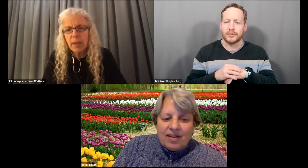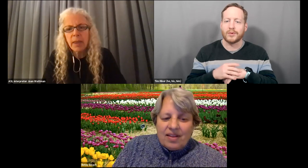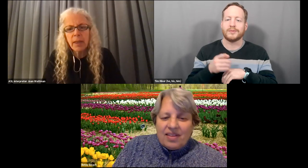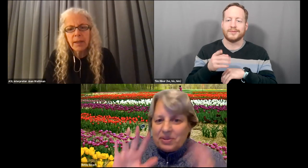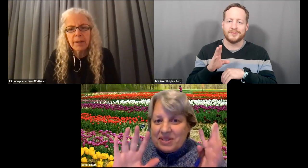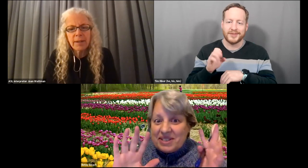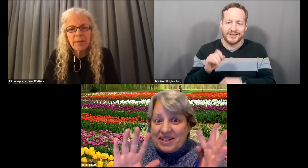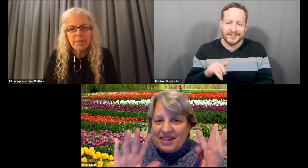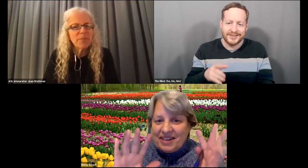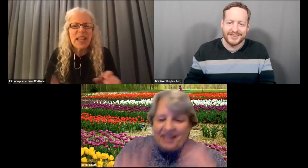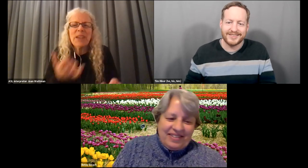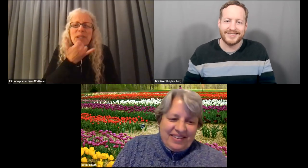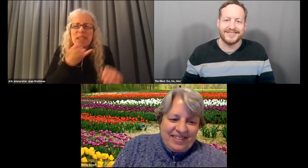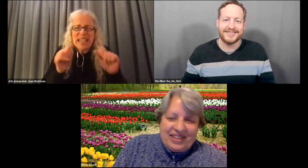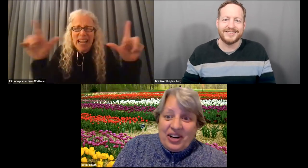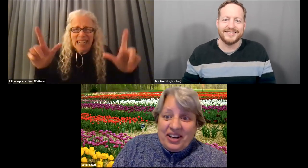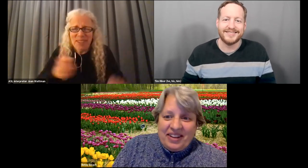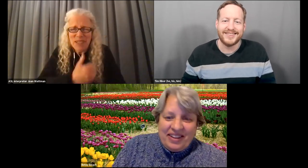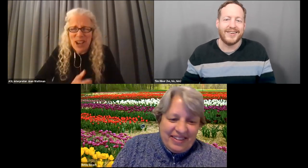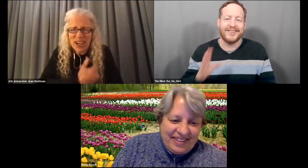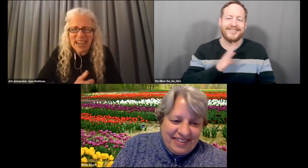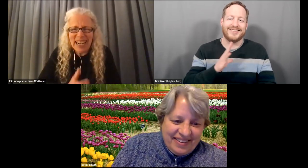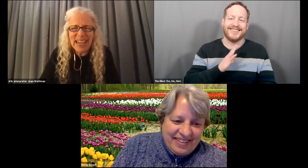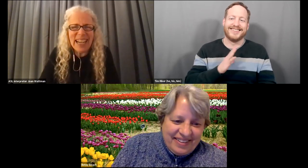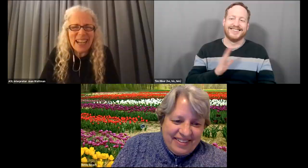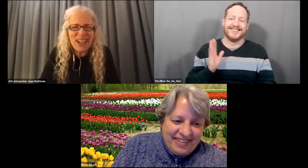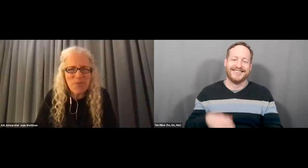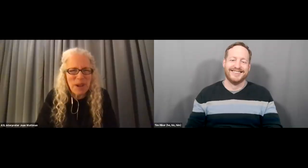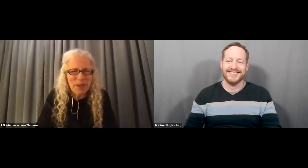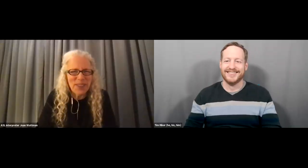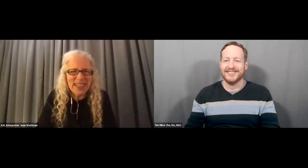That was a mistake. Sorry. No problem.